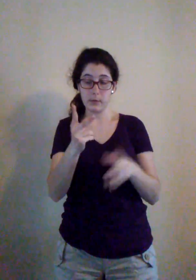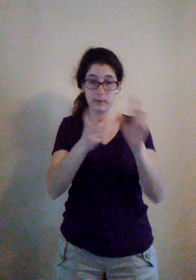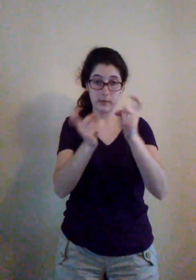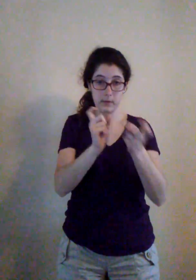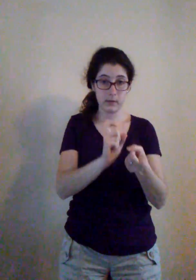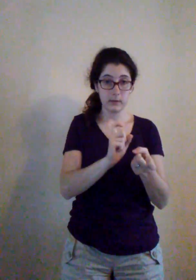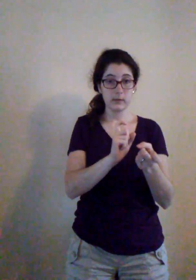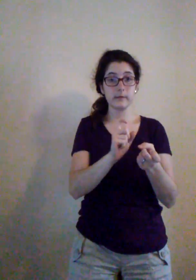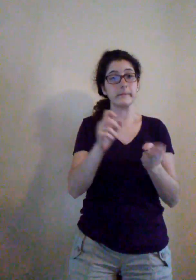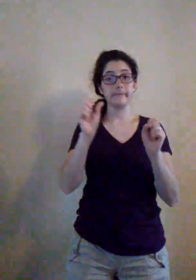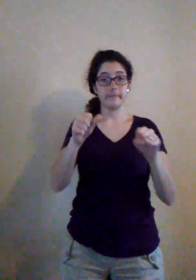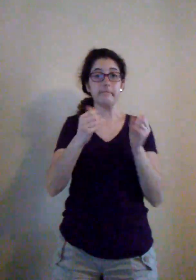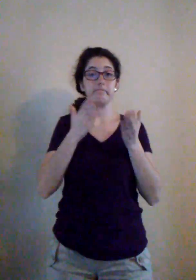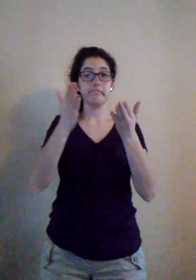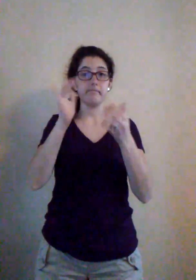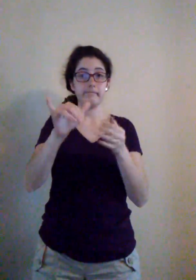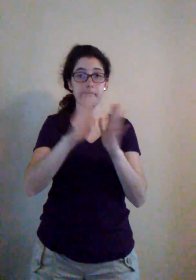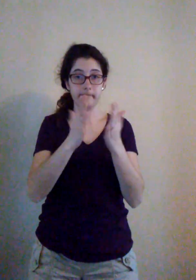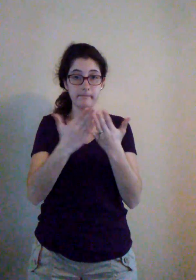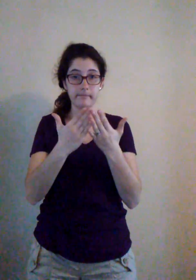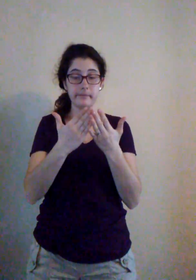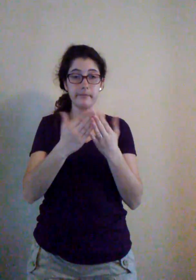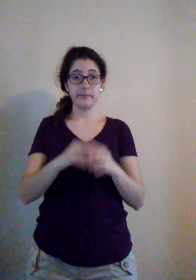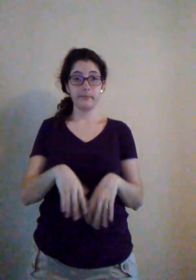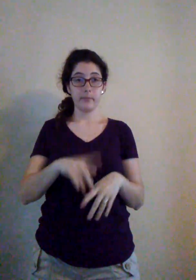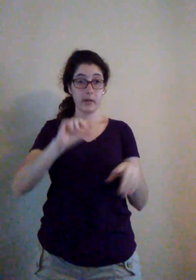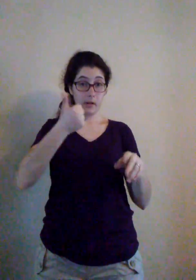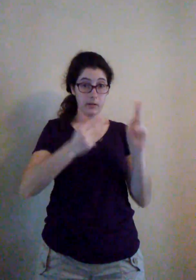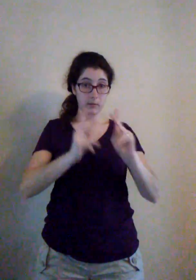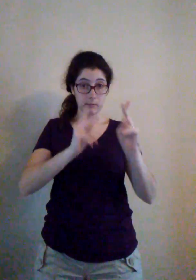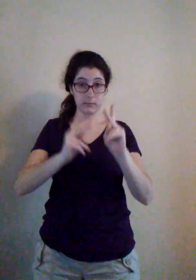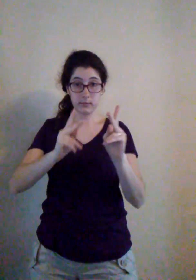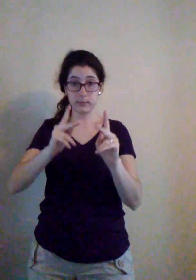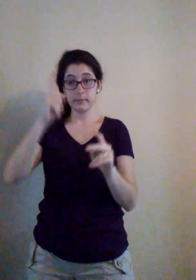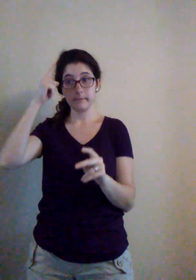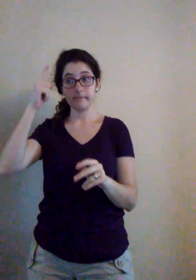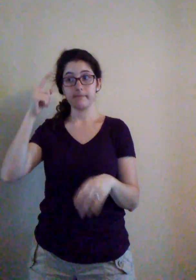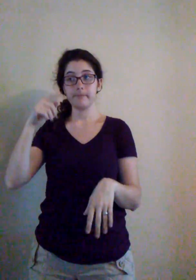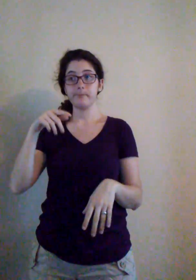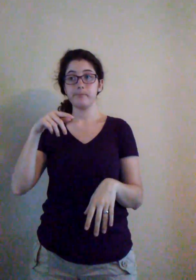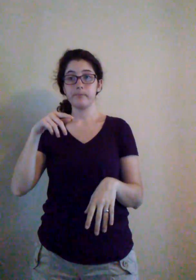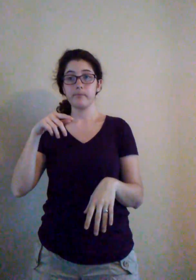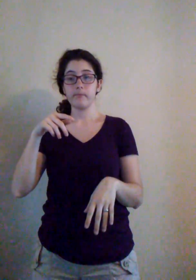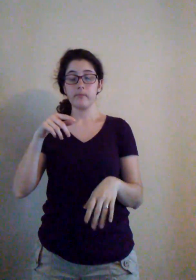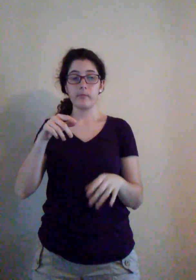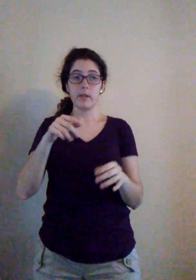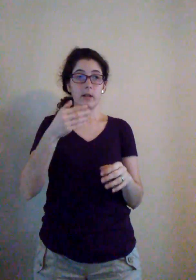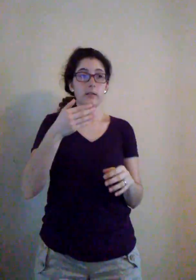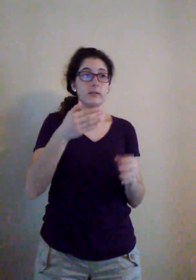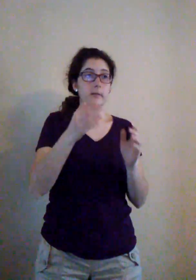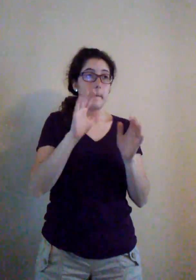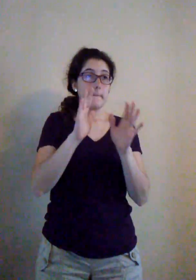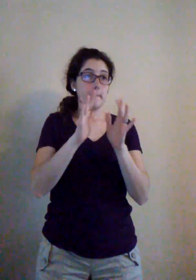serious readers. But for people who are biblically illiterate, those books are usually too advanced. And in my view,